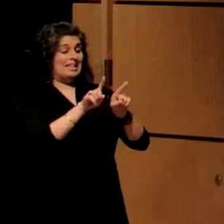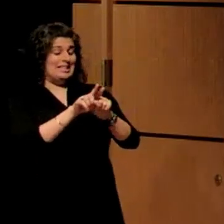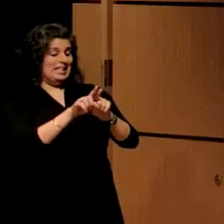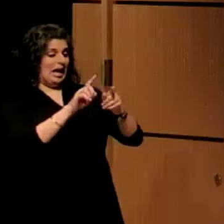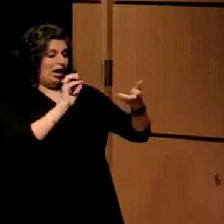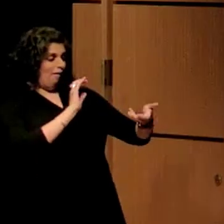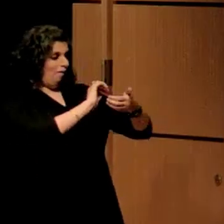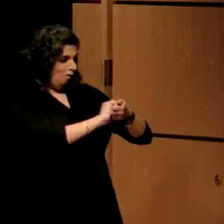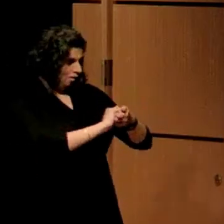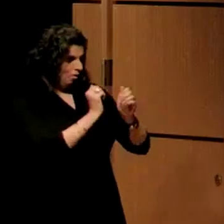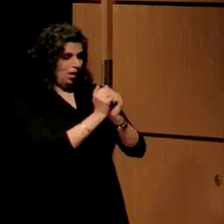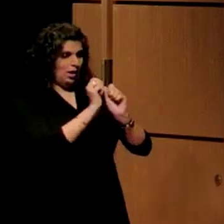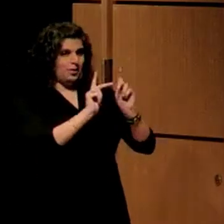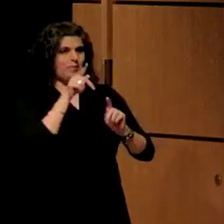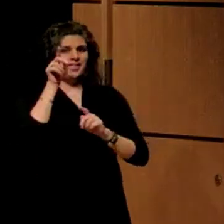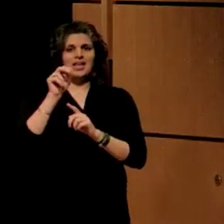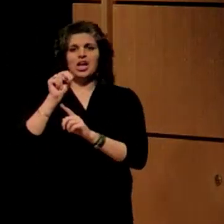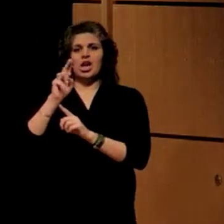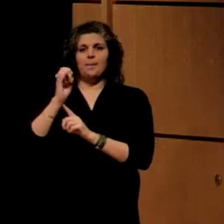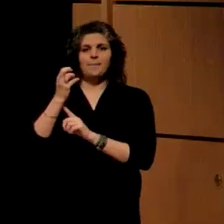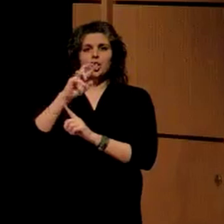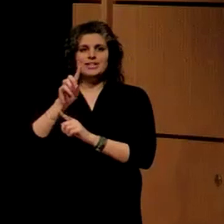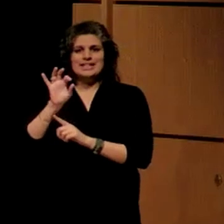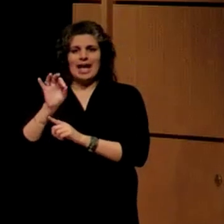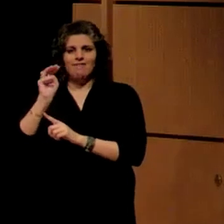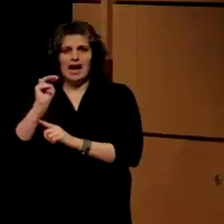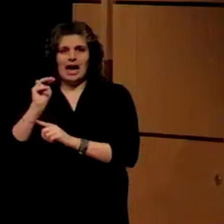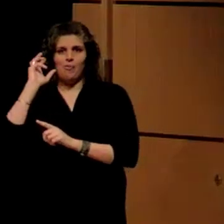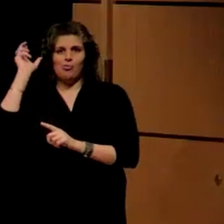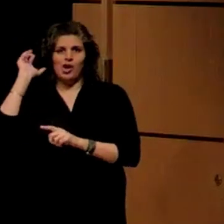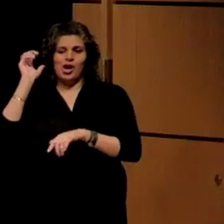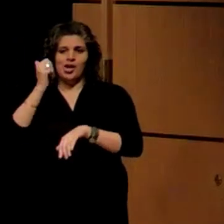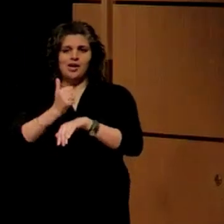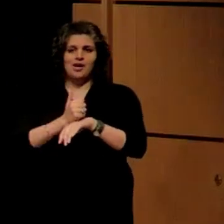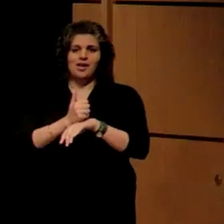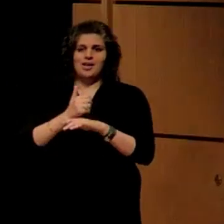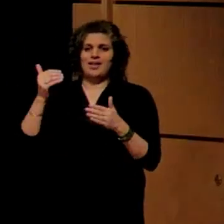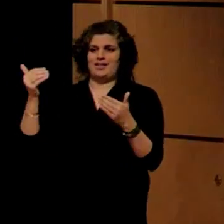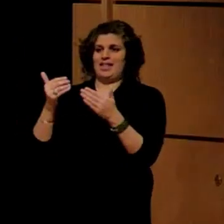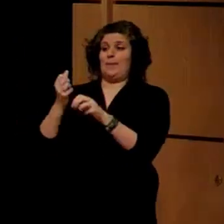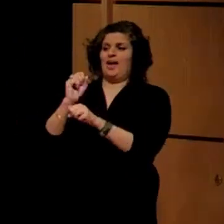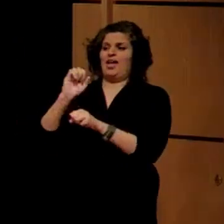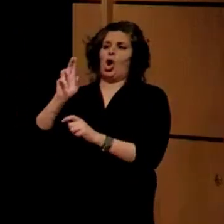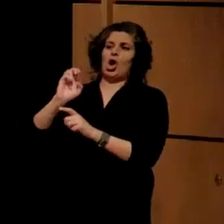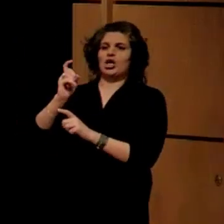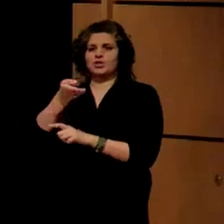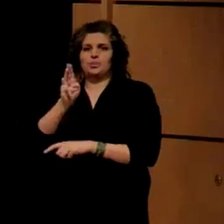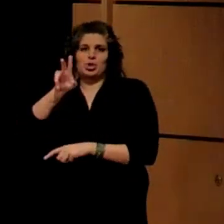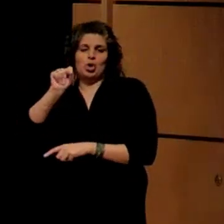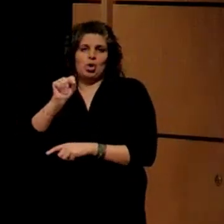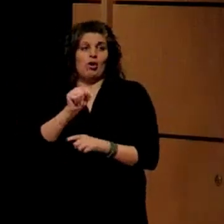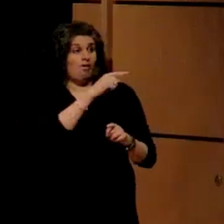partnerships with the folks at the Numbers FM radio station, who made the Aux Mute Gallery a vibrant space for